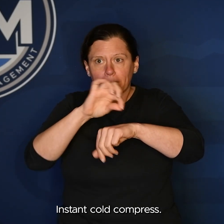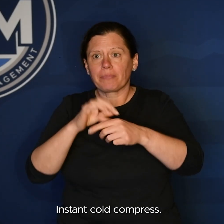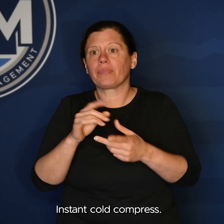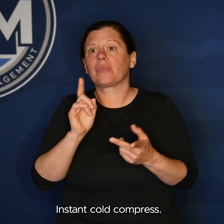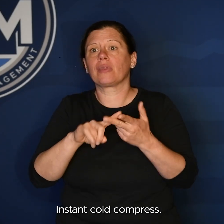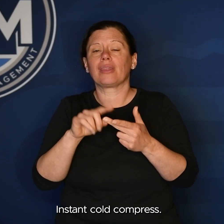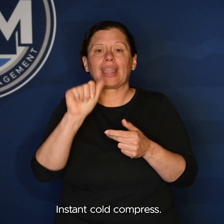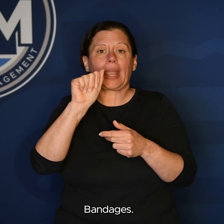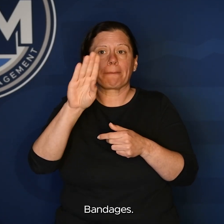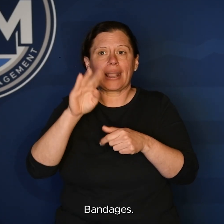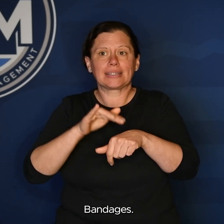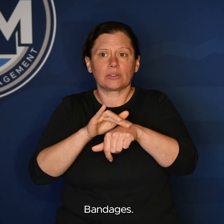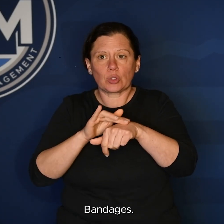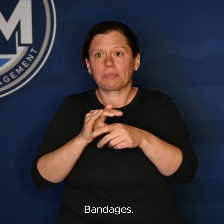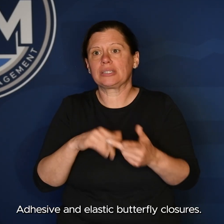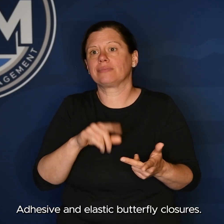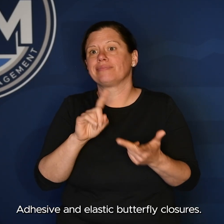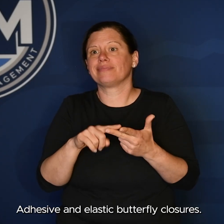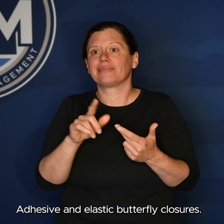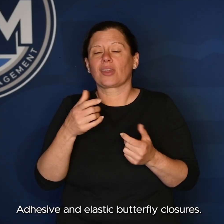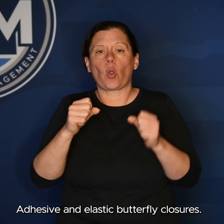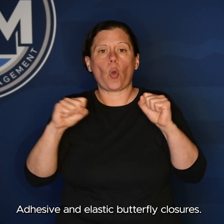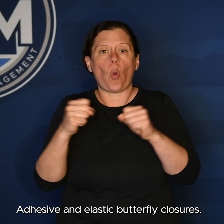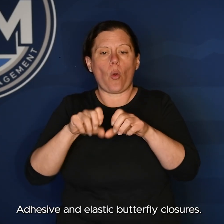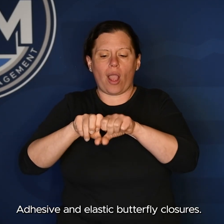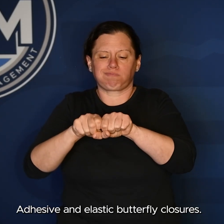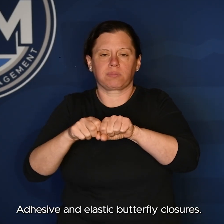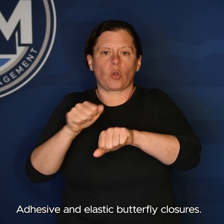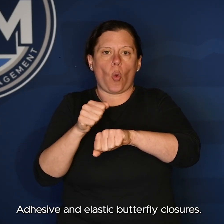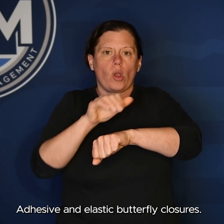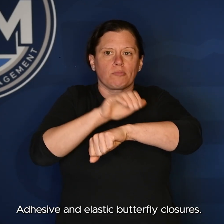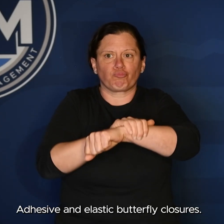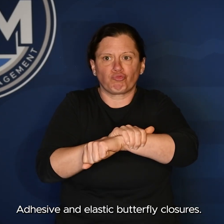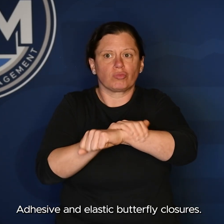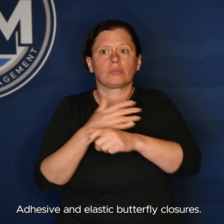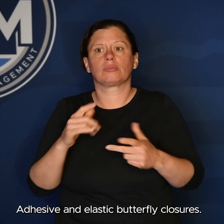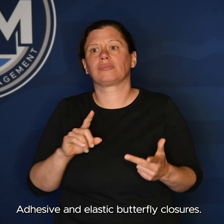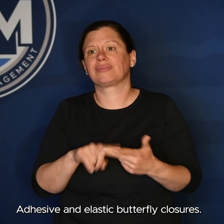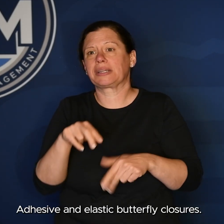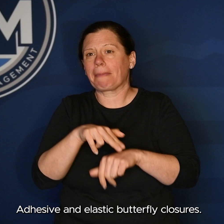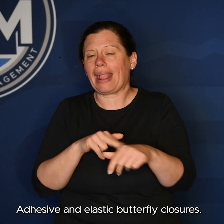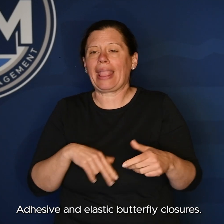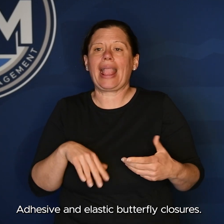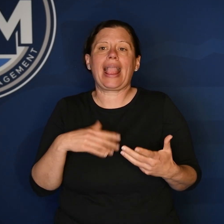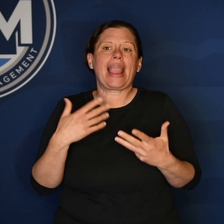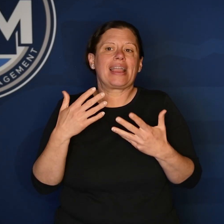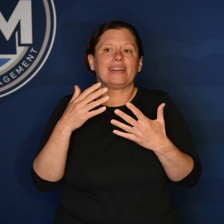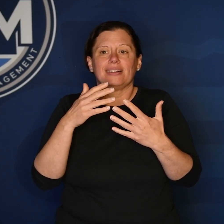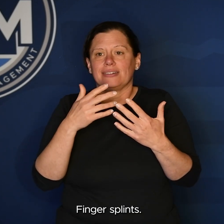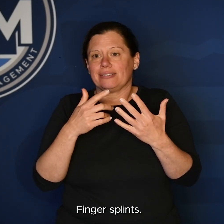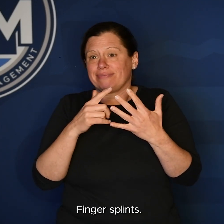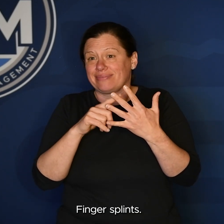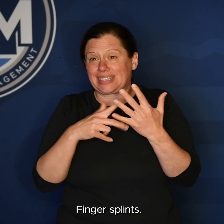compress, bandages, adhesive and elastic, butterfly closures, finger